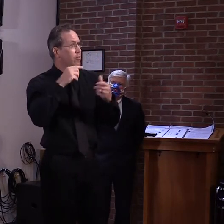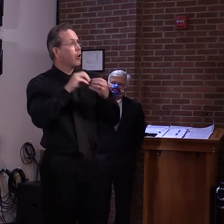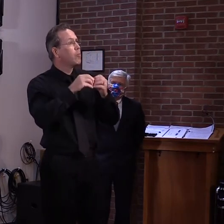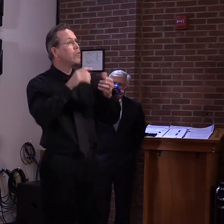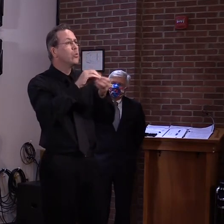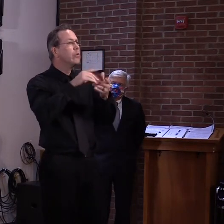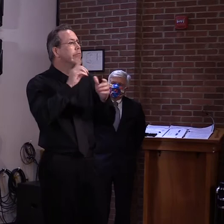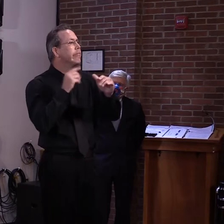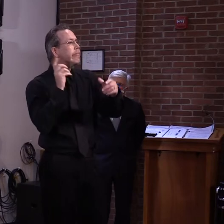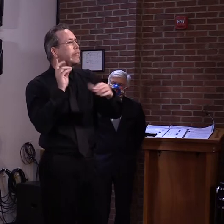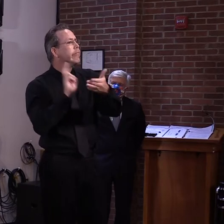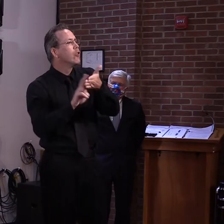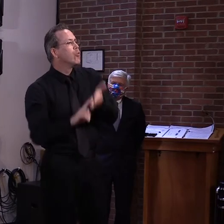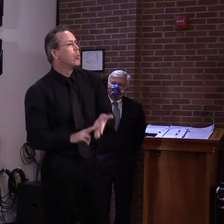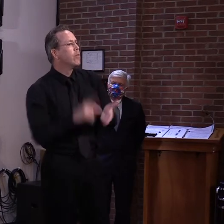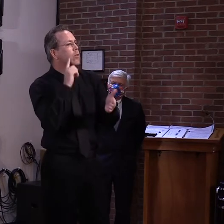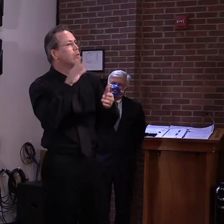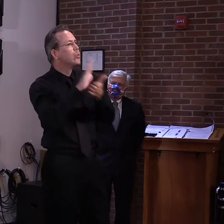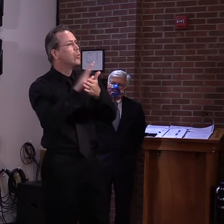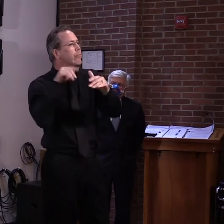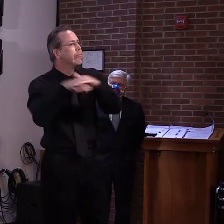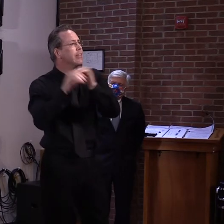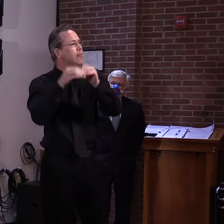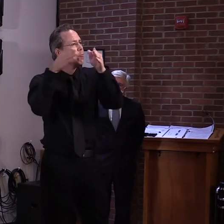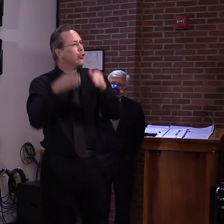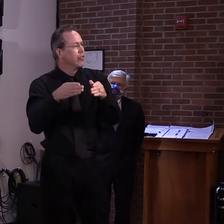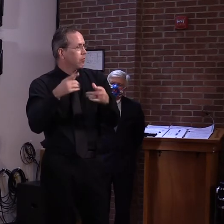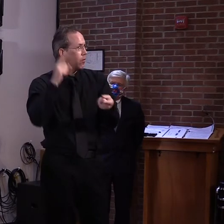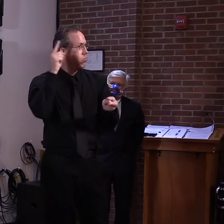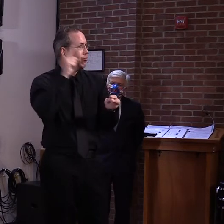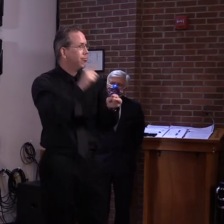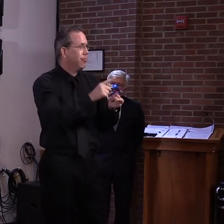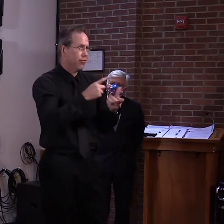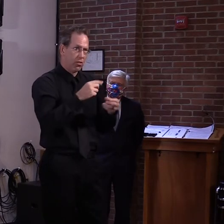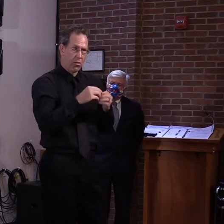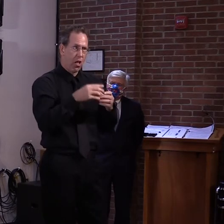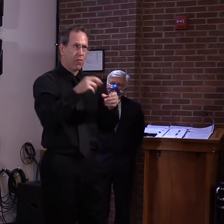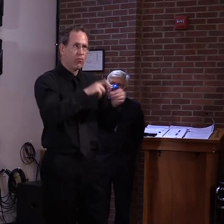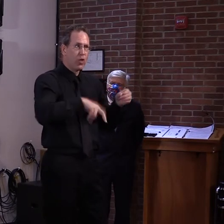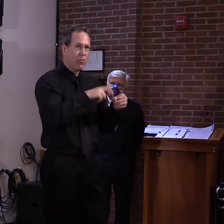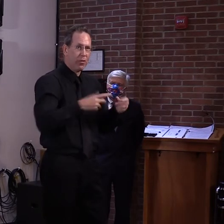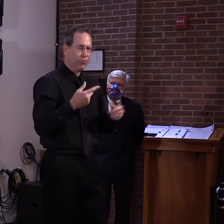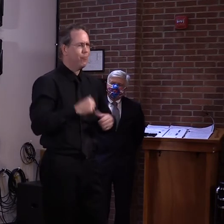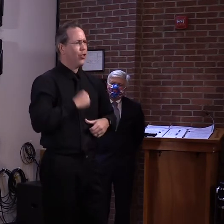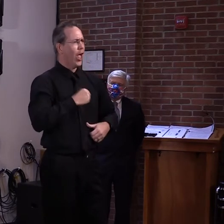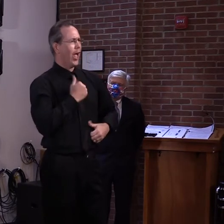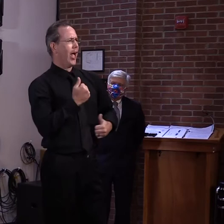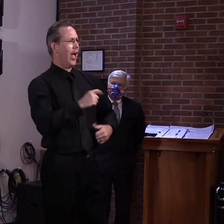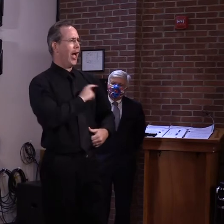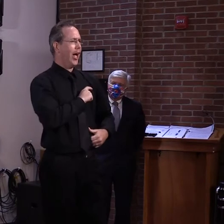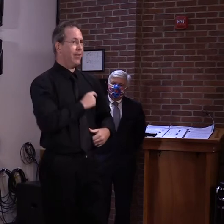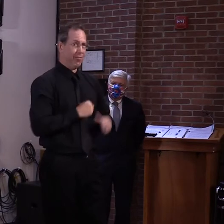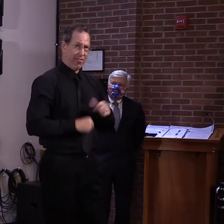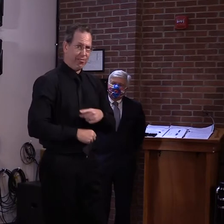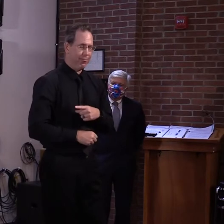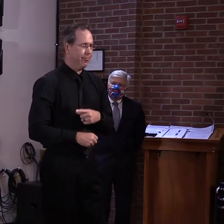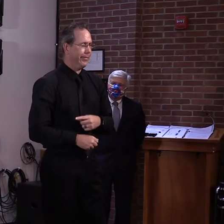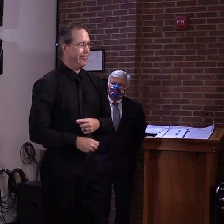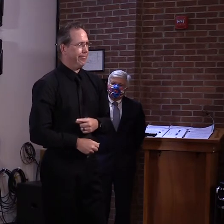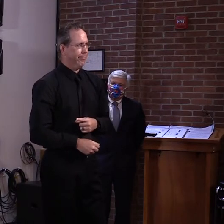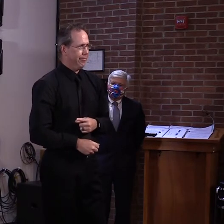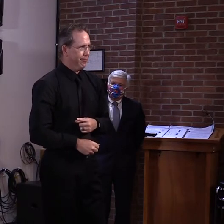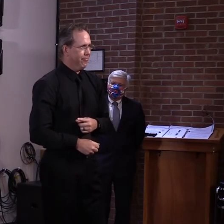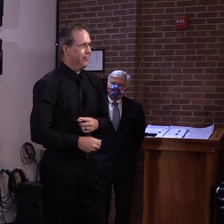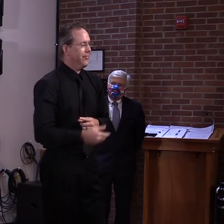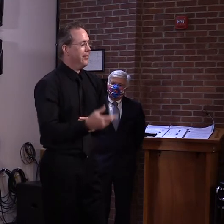I'm not sure. I wouldn't want to characterize the D-plus as them pointing directly